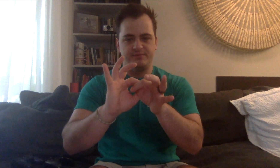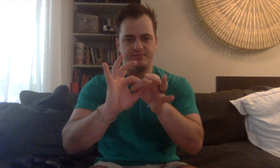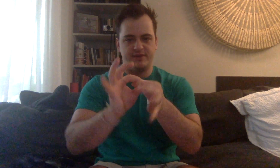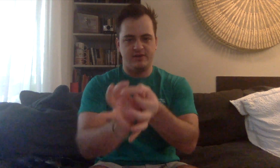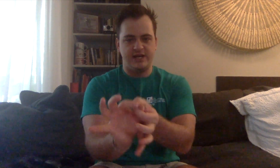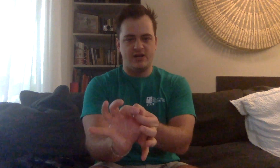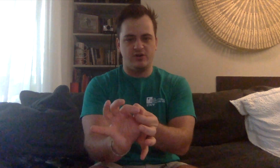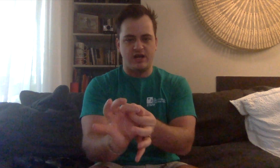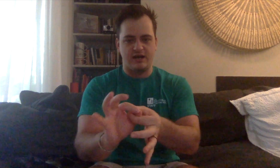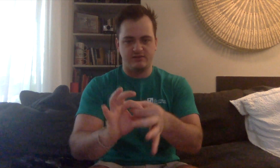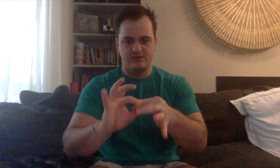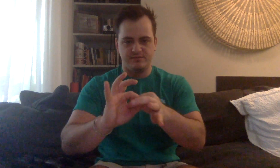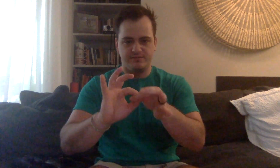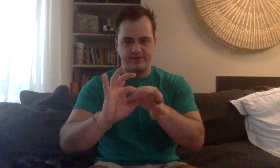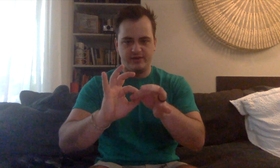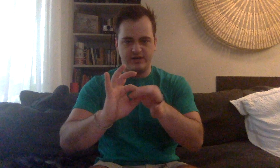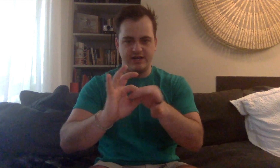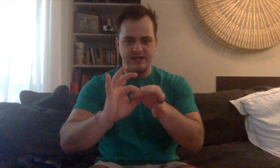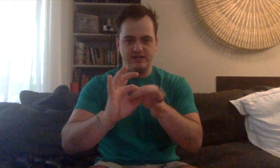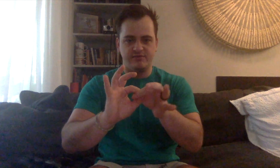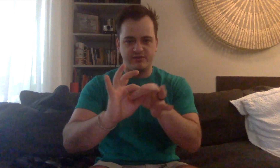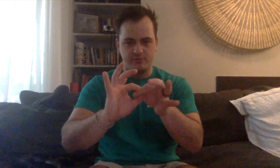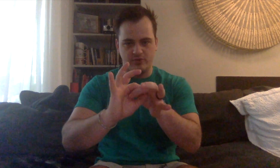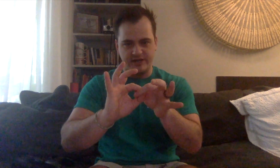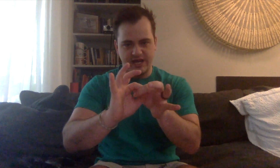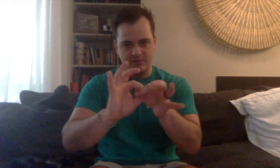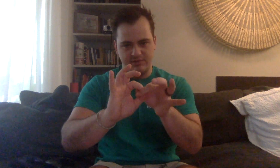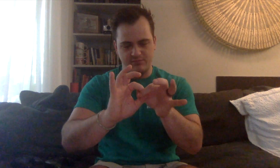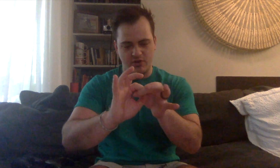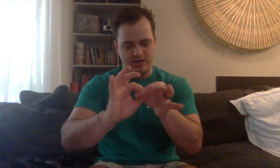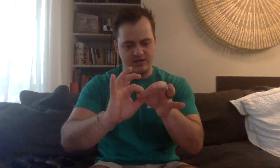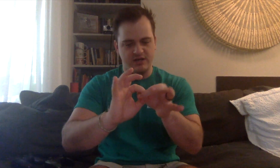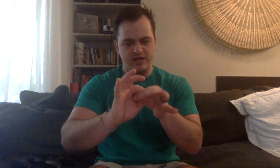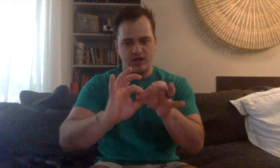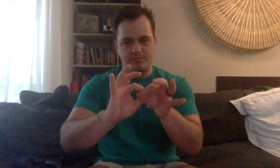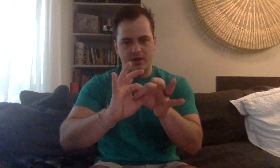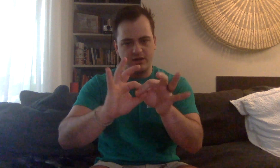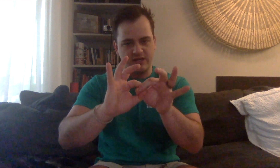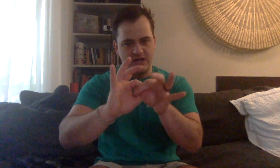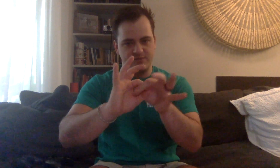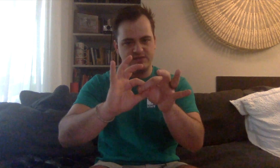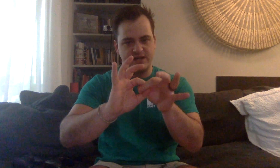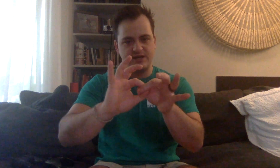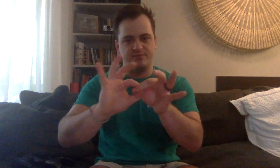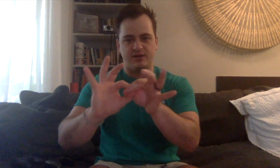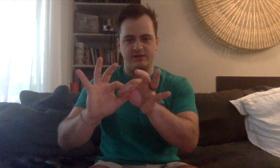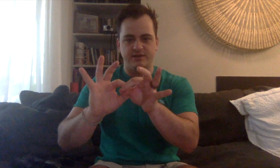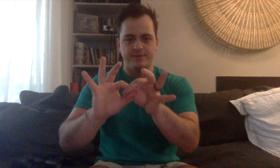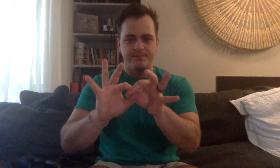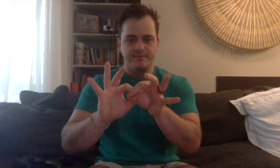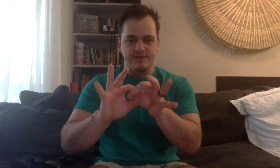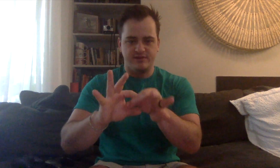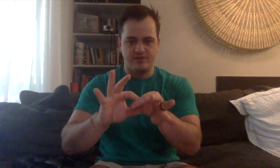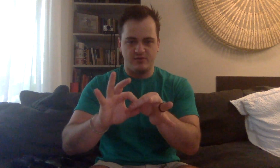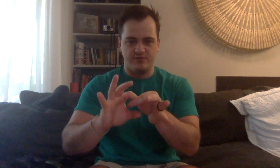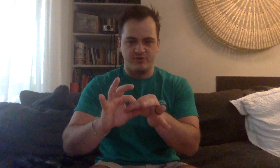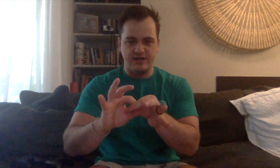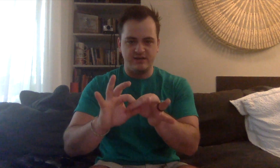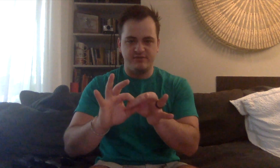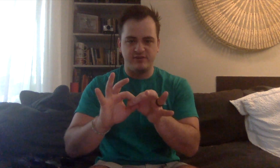They're interlocked. They're indivisible. They can't be broken apart. They can't be taken apart. And so for